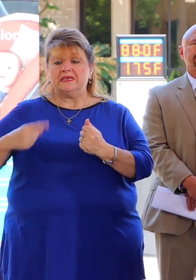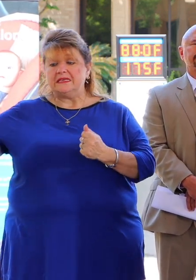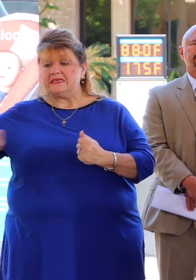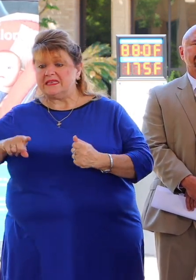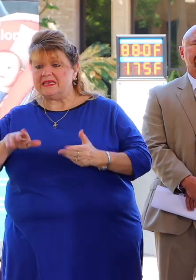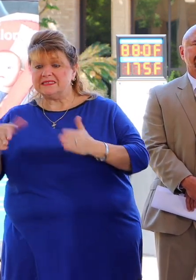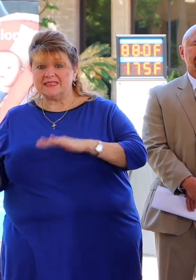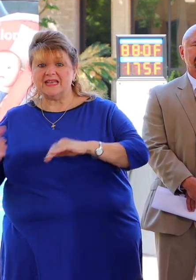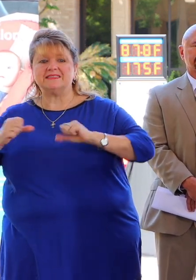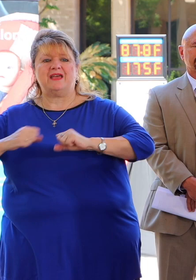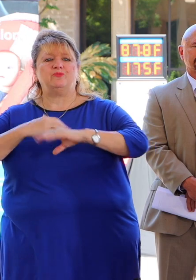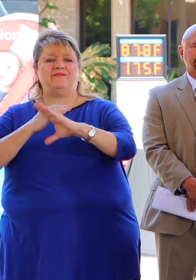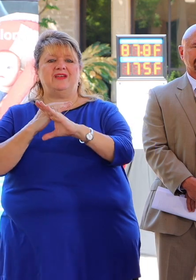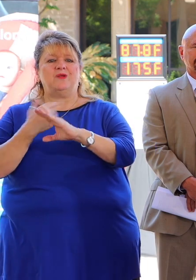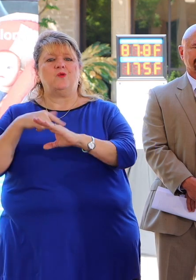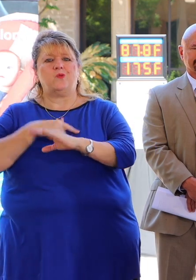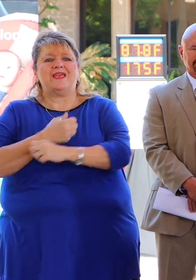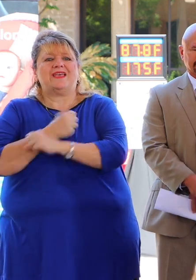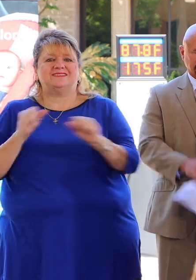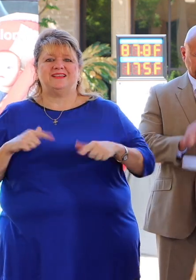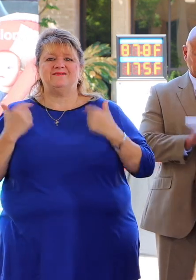lives. Thank you.